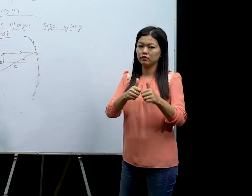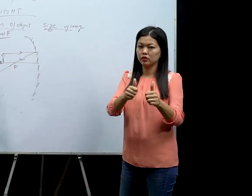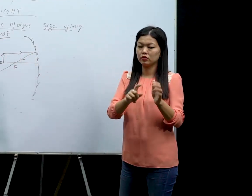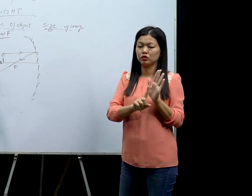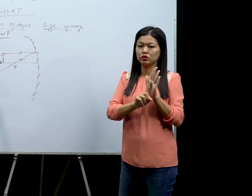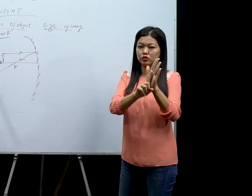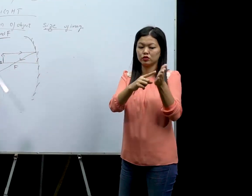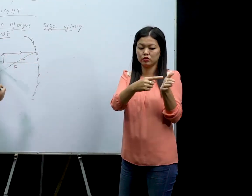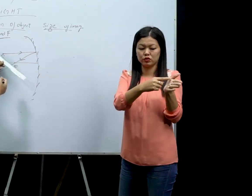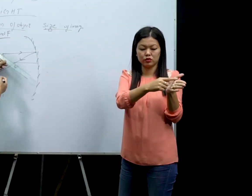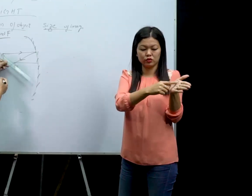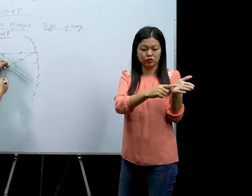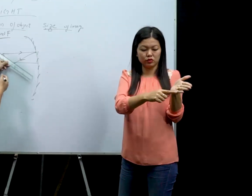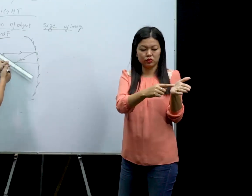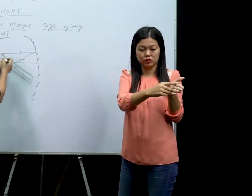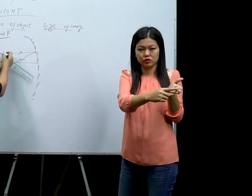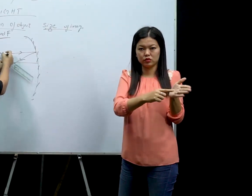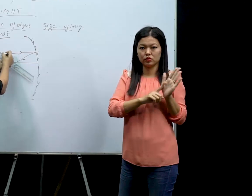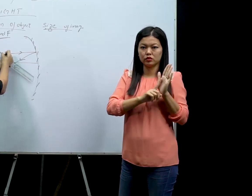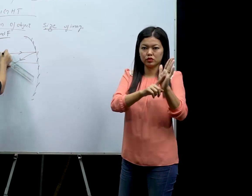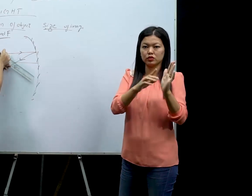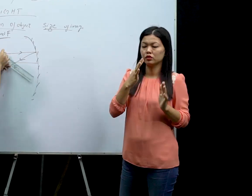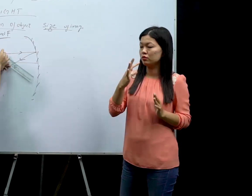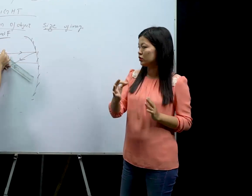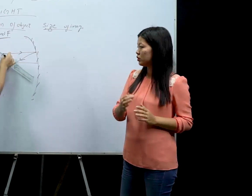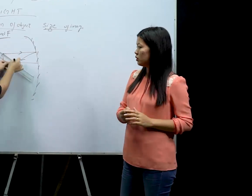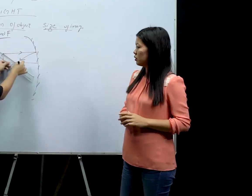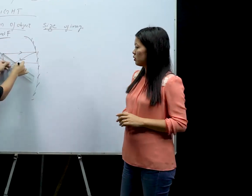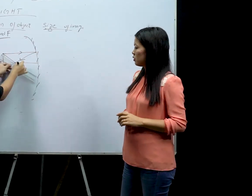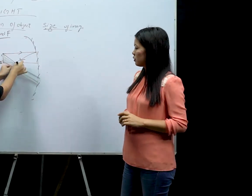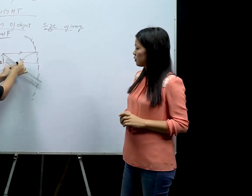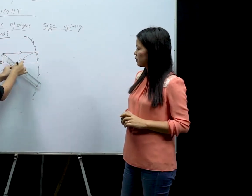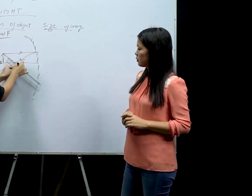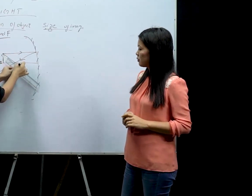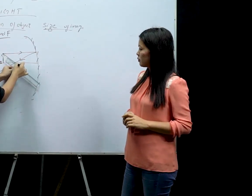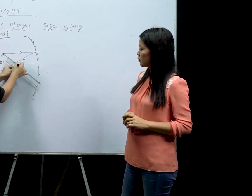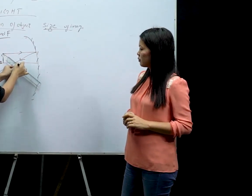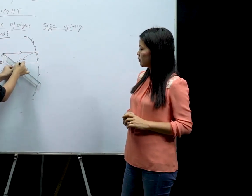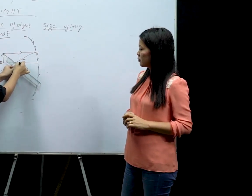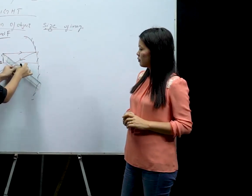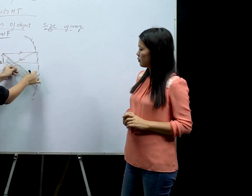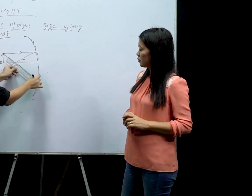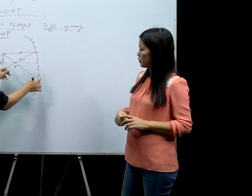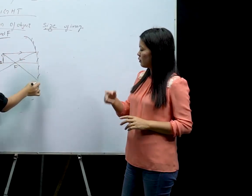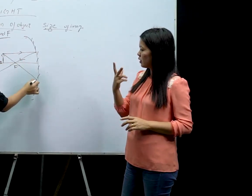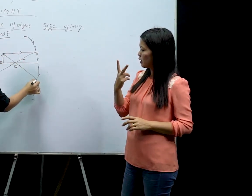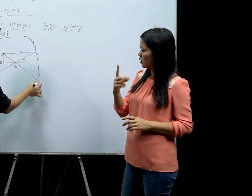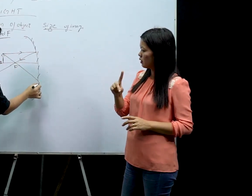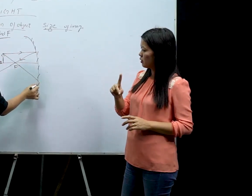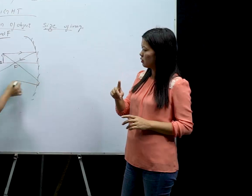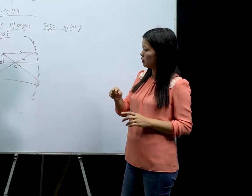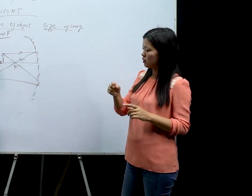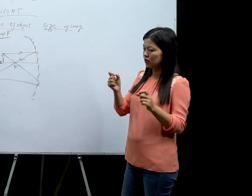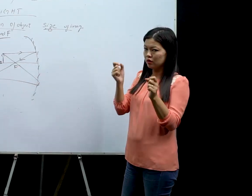parallel. The second rule, okay? If a ray of light, if it passes through the focus, okay? If it passes through the focus,